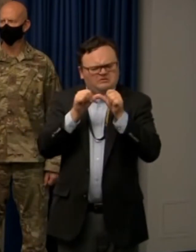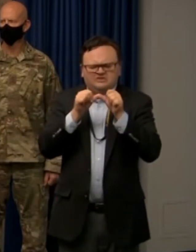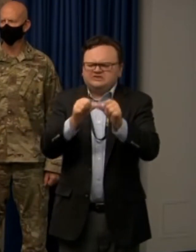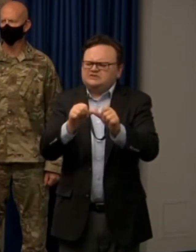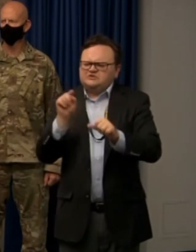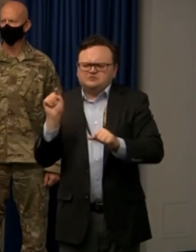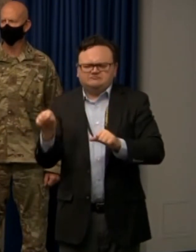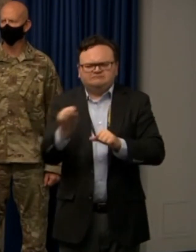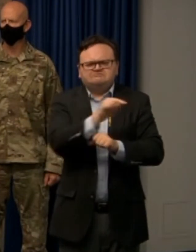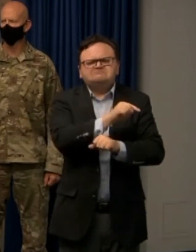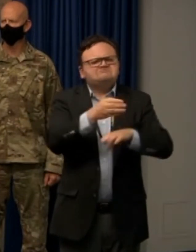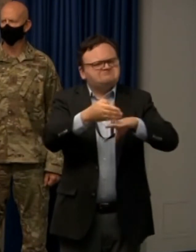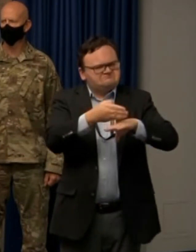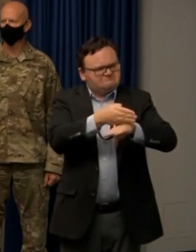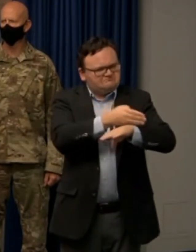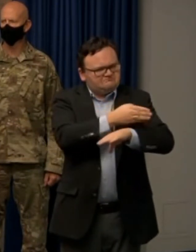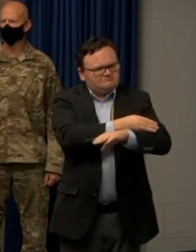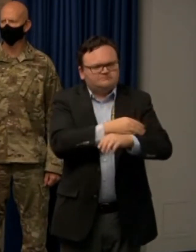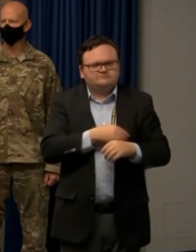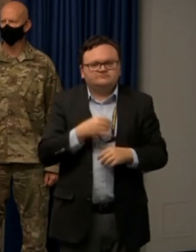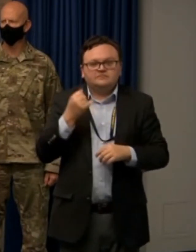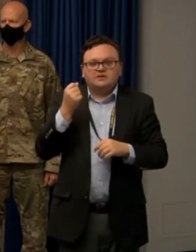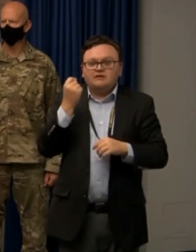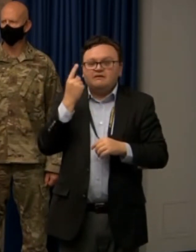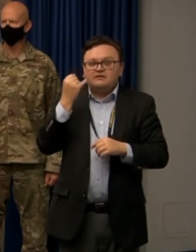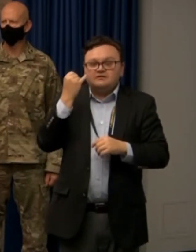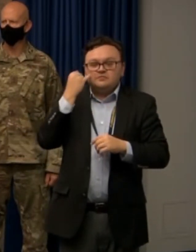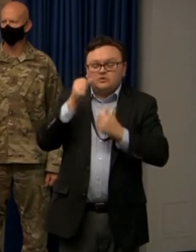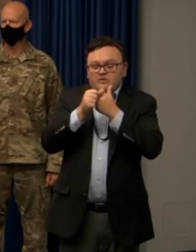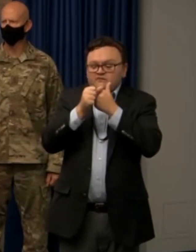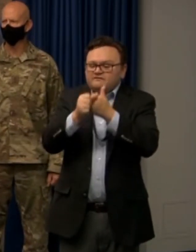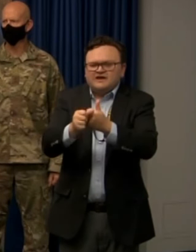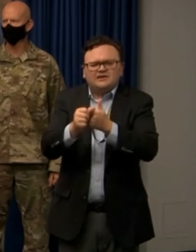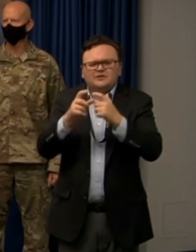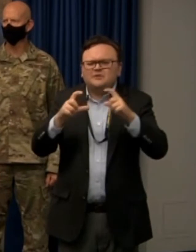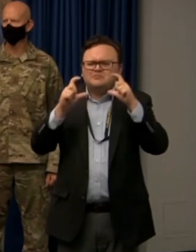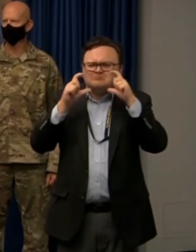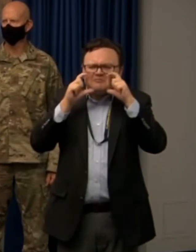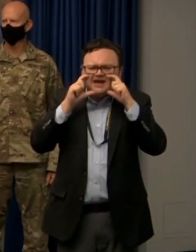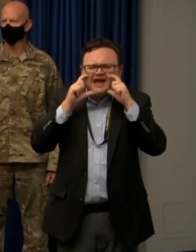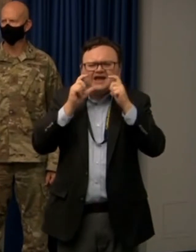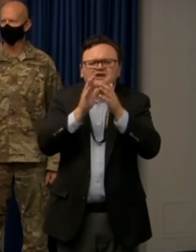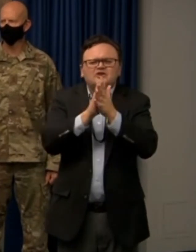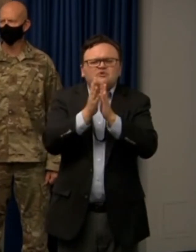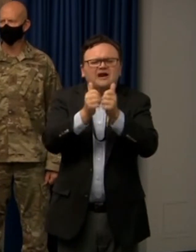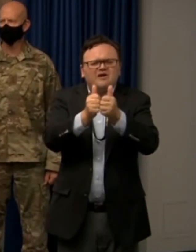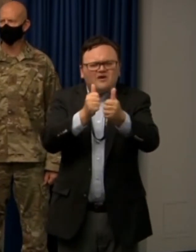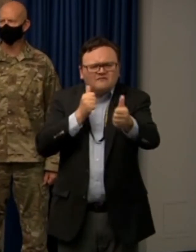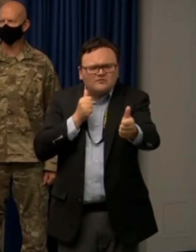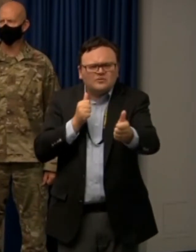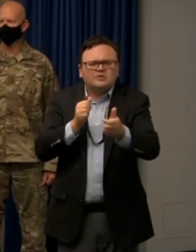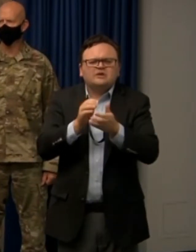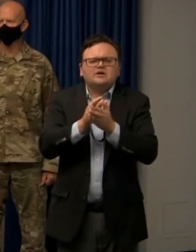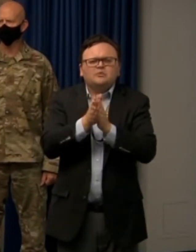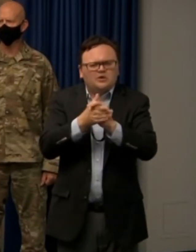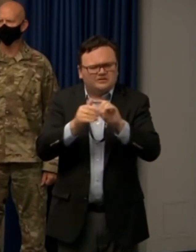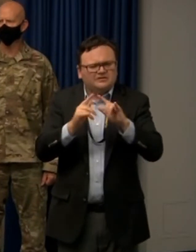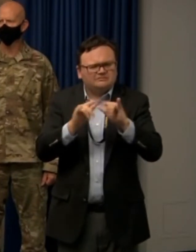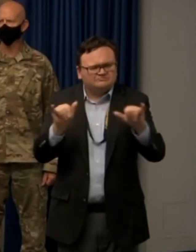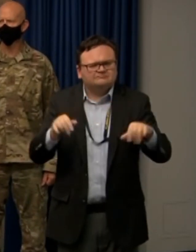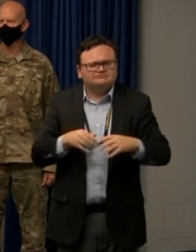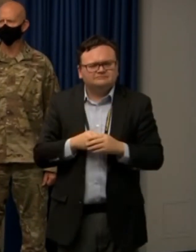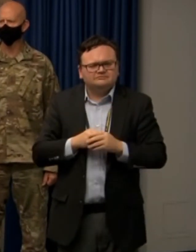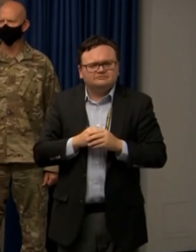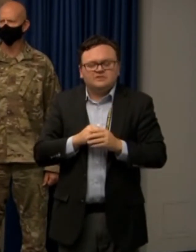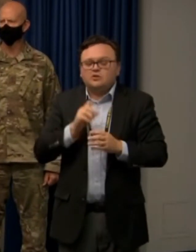But if people if they follow these basic guidelines, and I would specifically say, the first thing we put on here is protect the vulnerable. And